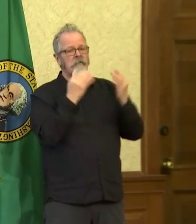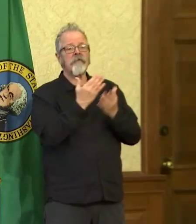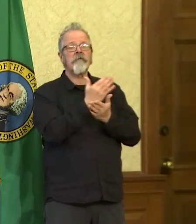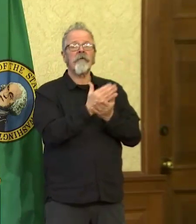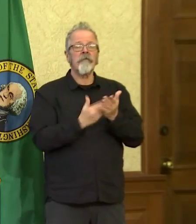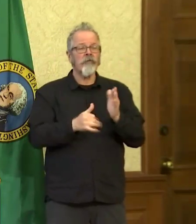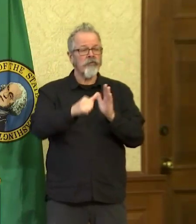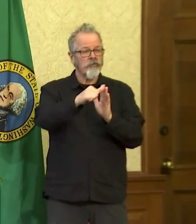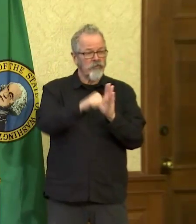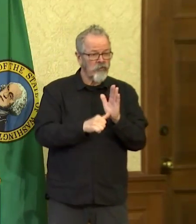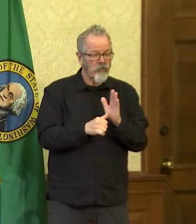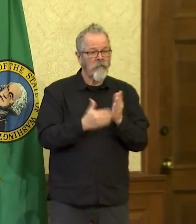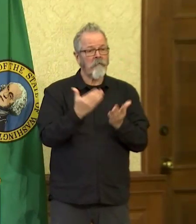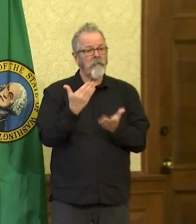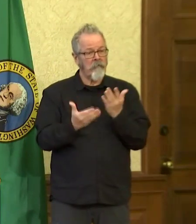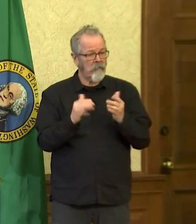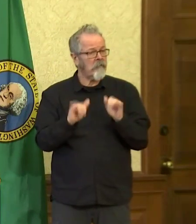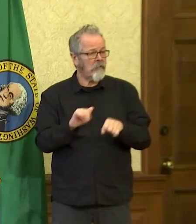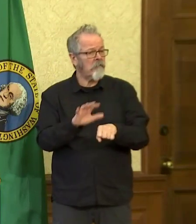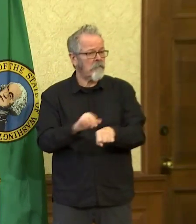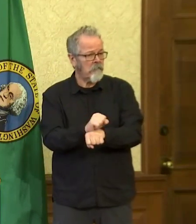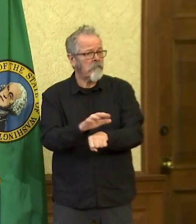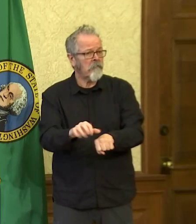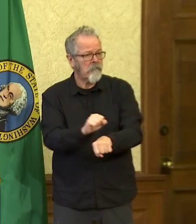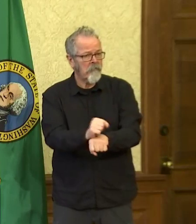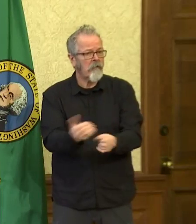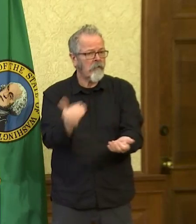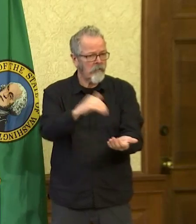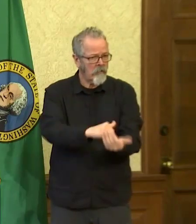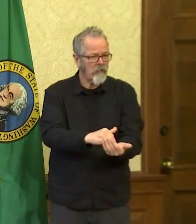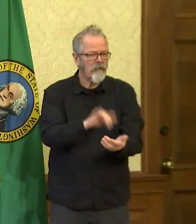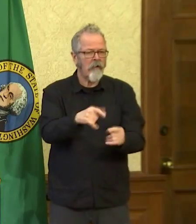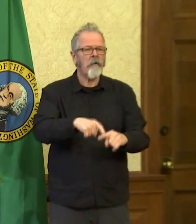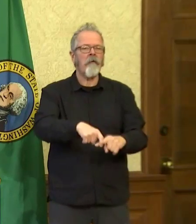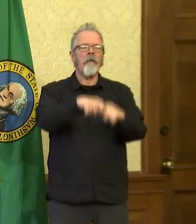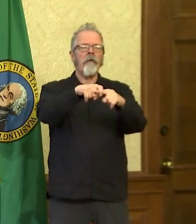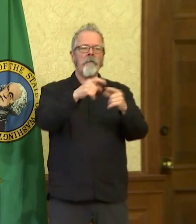have enough personal protection equipment for nursing staff and physicians and the like.